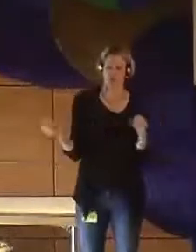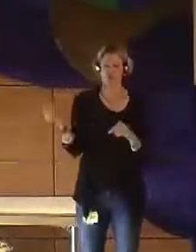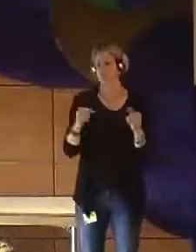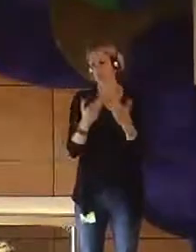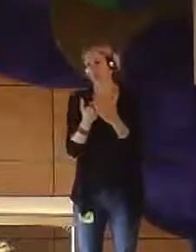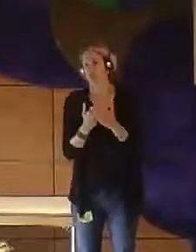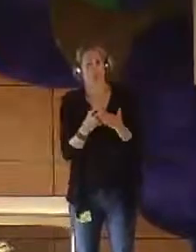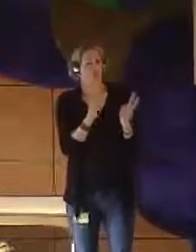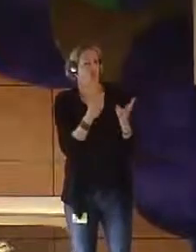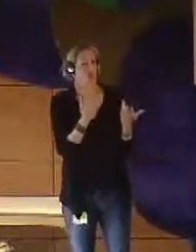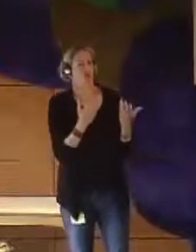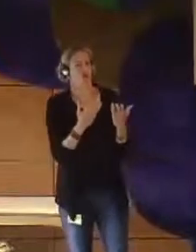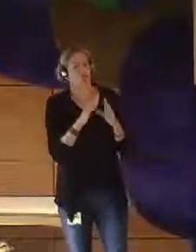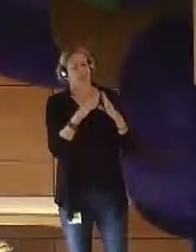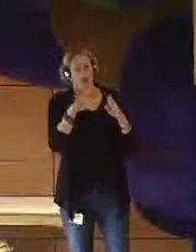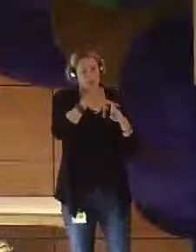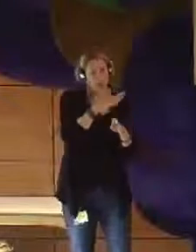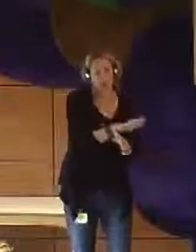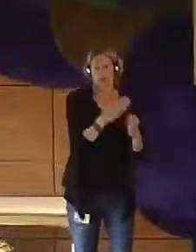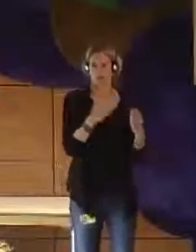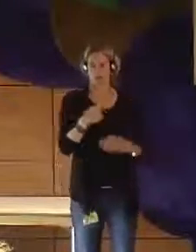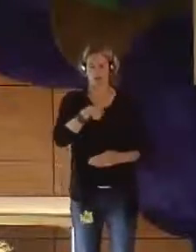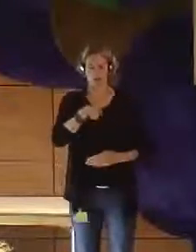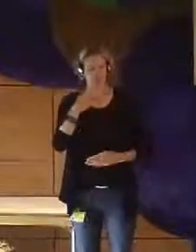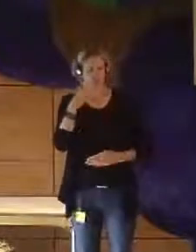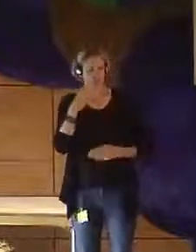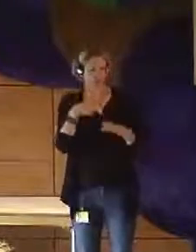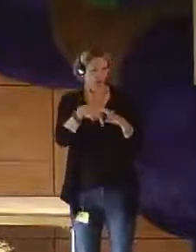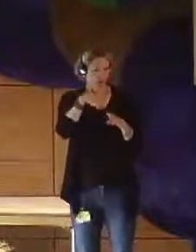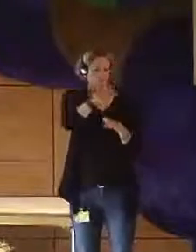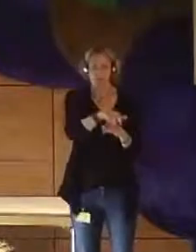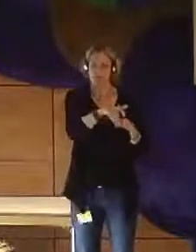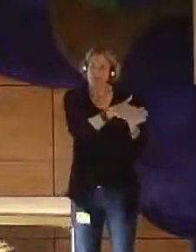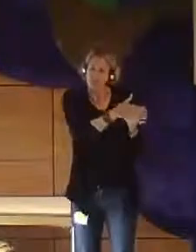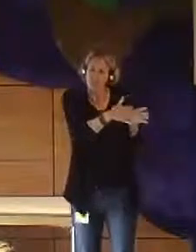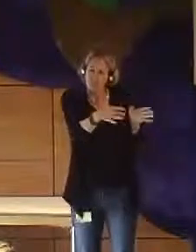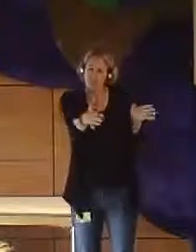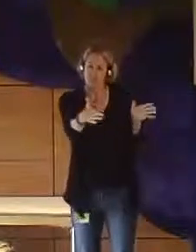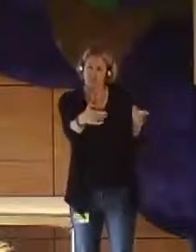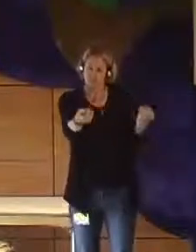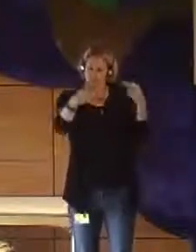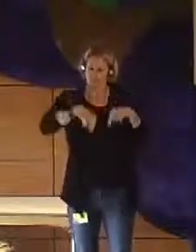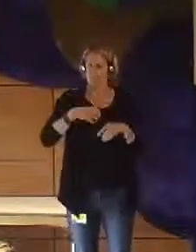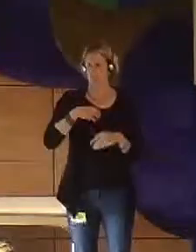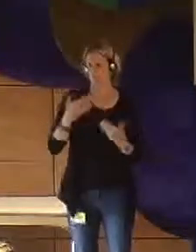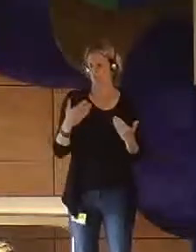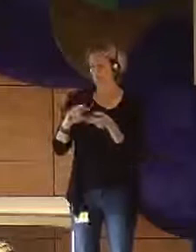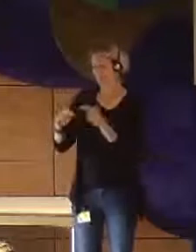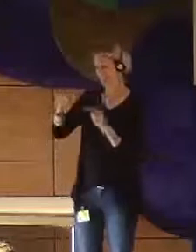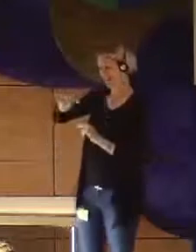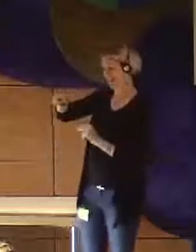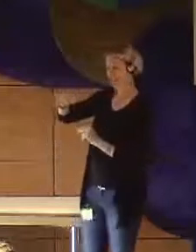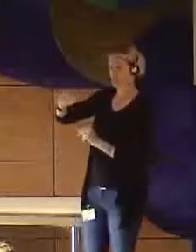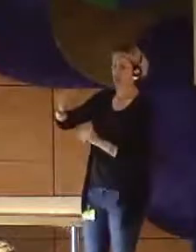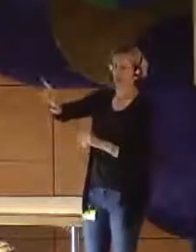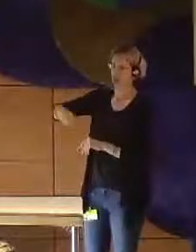specialties, cardiology, actually small numbers of patients through genetics. The geneticists were often asked for confirmatory